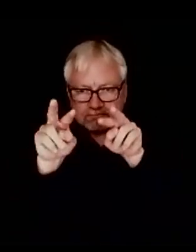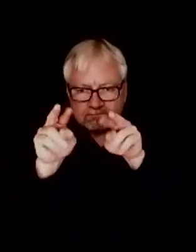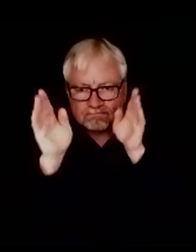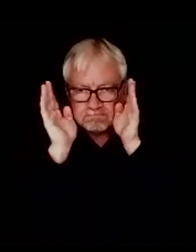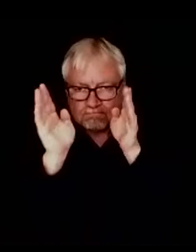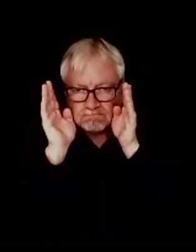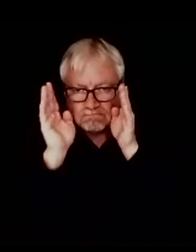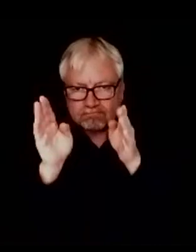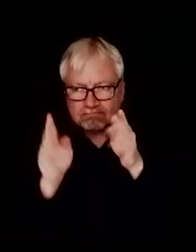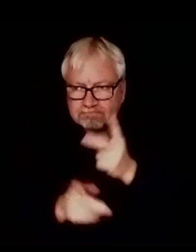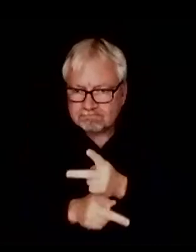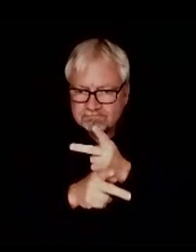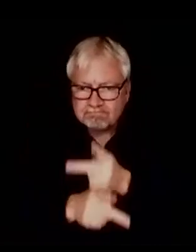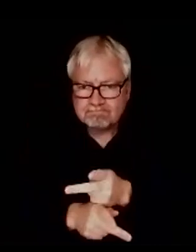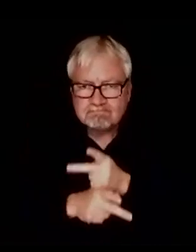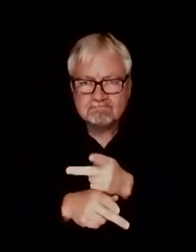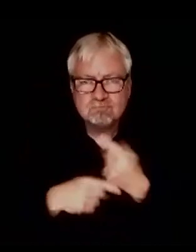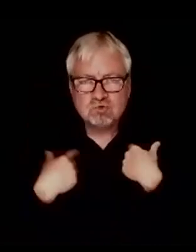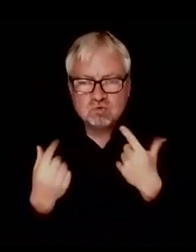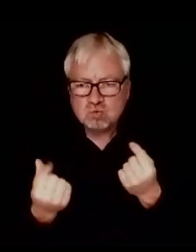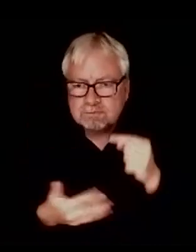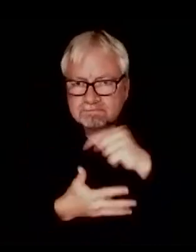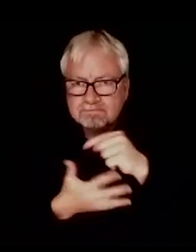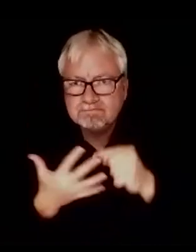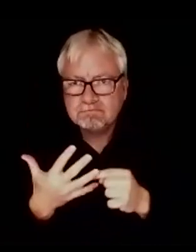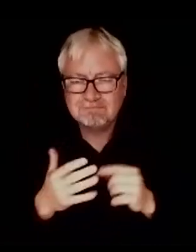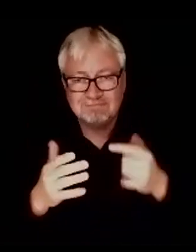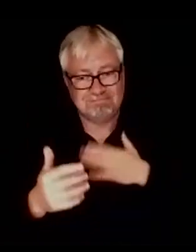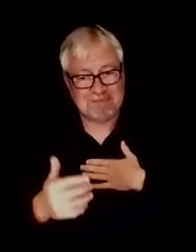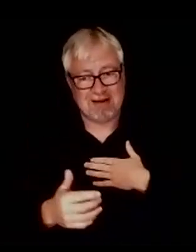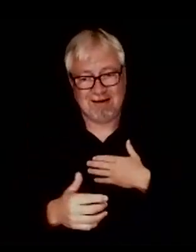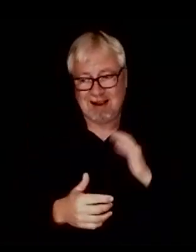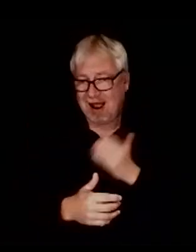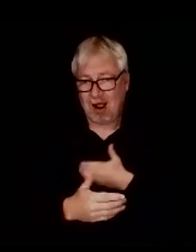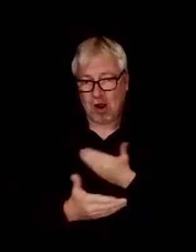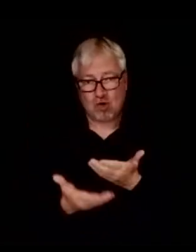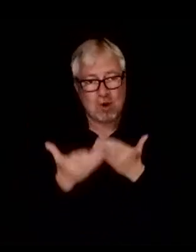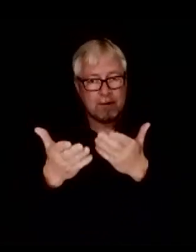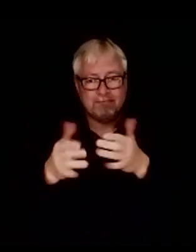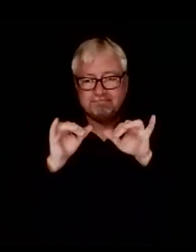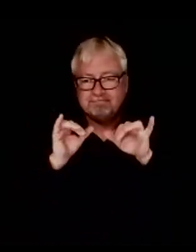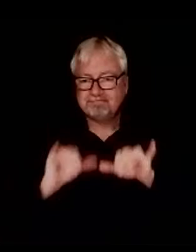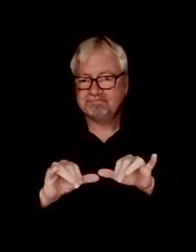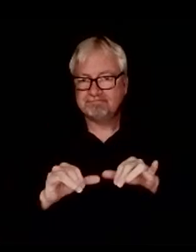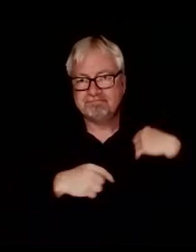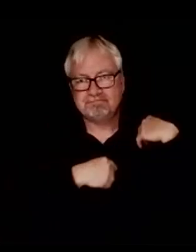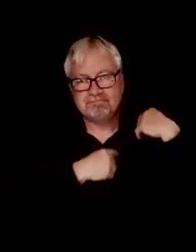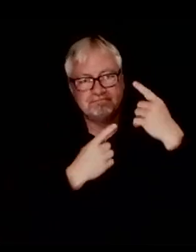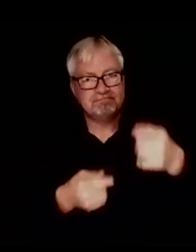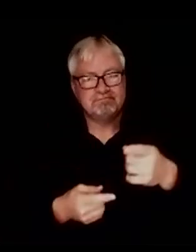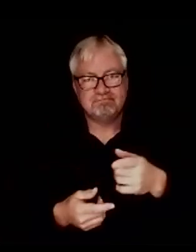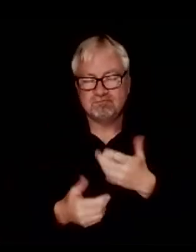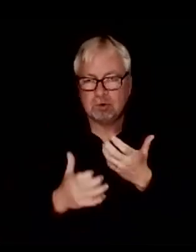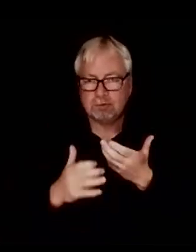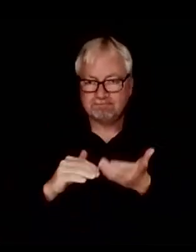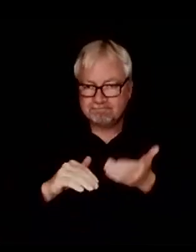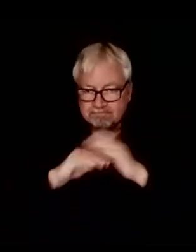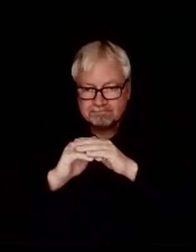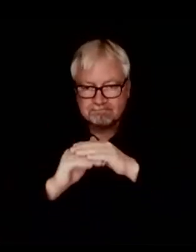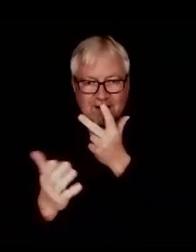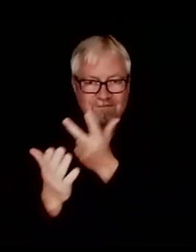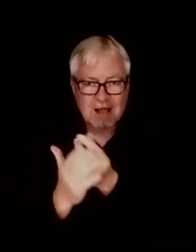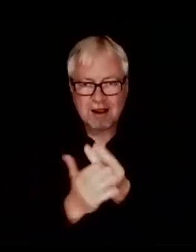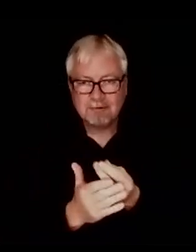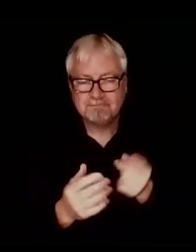recommendations we know these are ways to, increasing vaccination and increasing testing can help